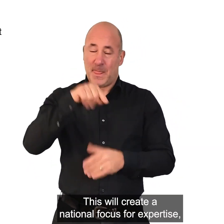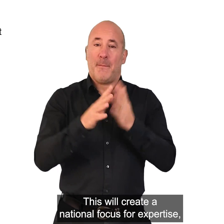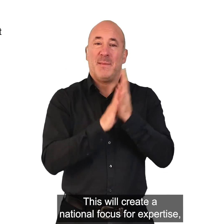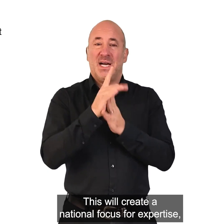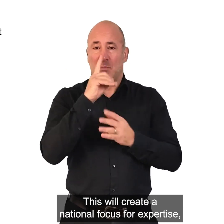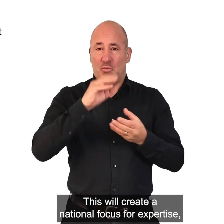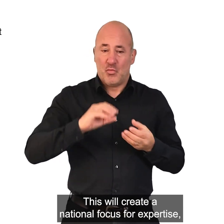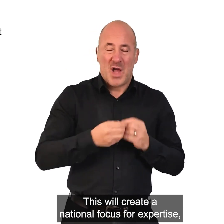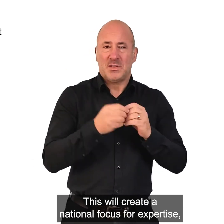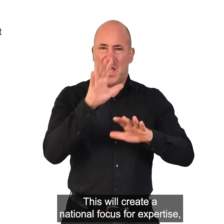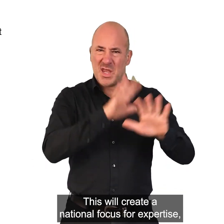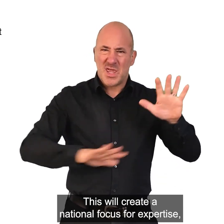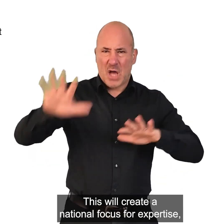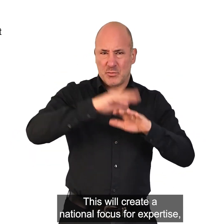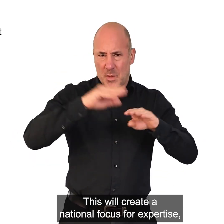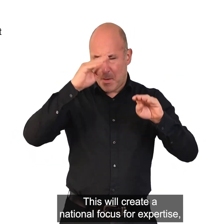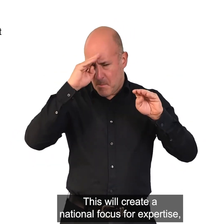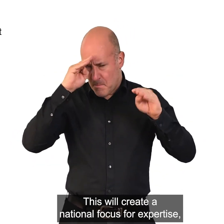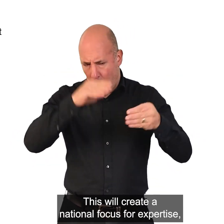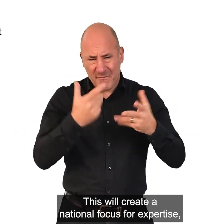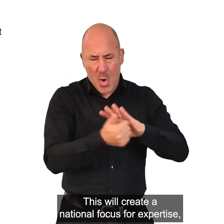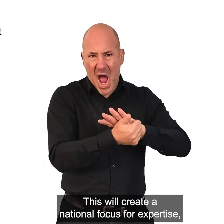CAAT. This will create a national focus for expertise